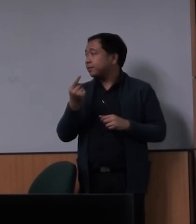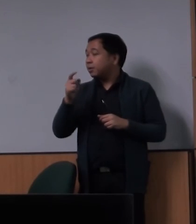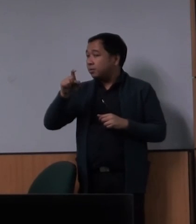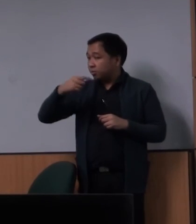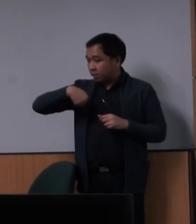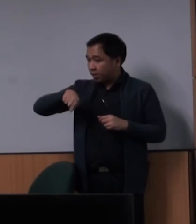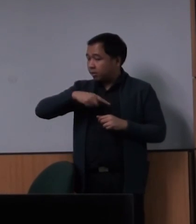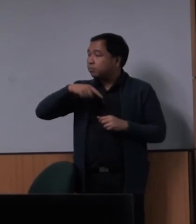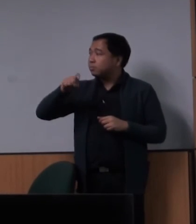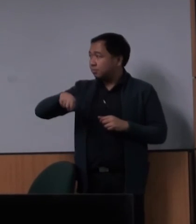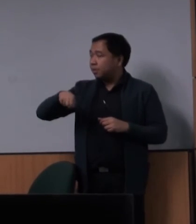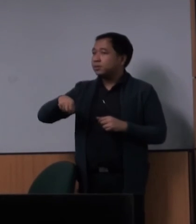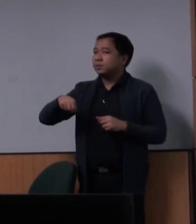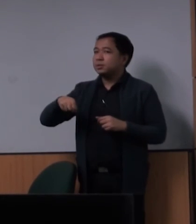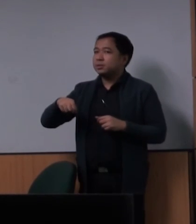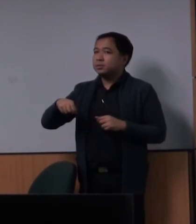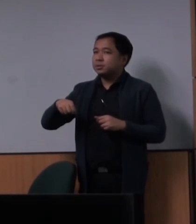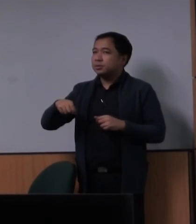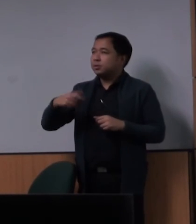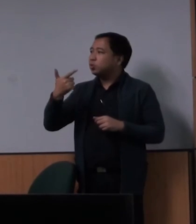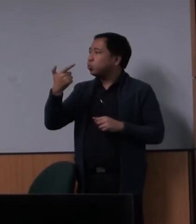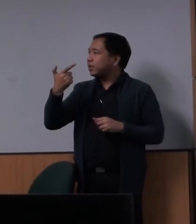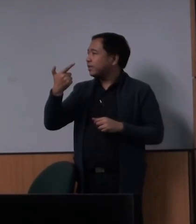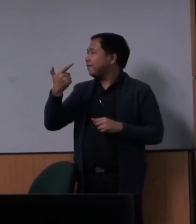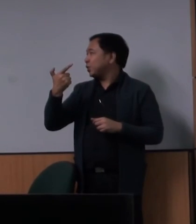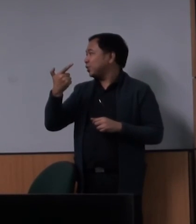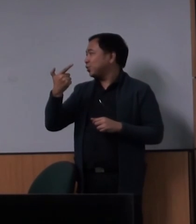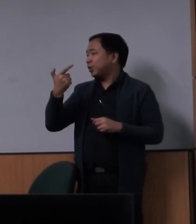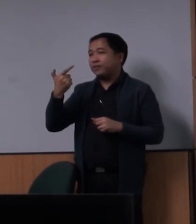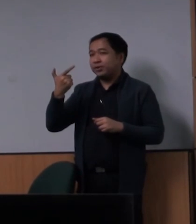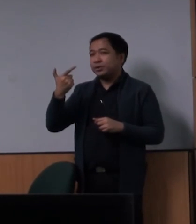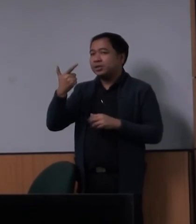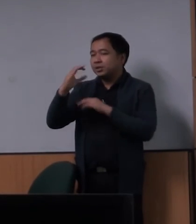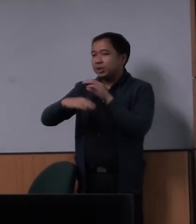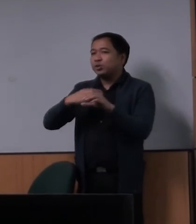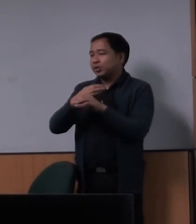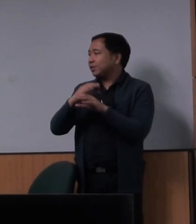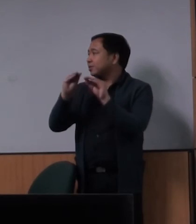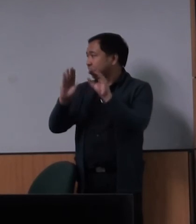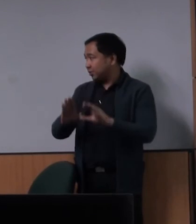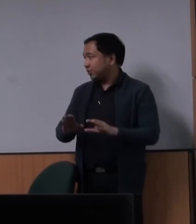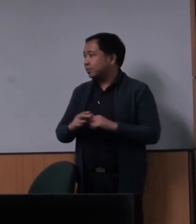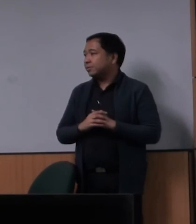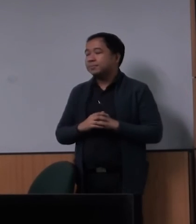must be 21st teacher, century teacher.